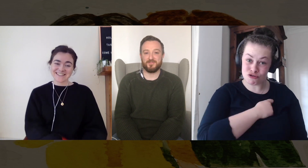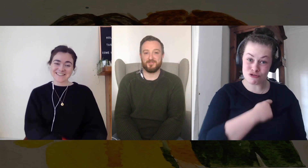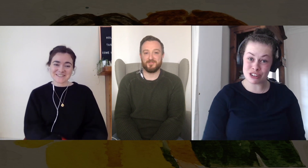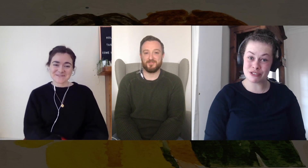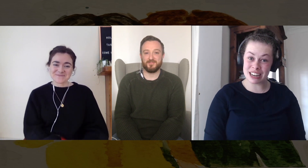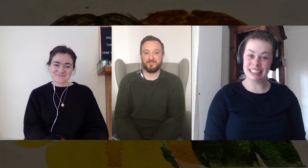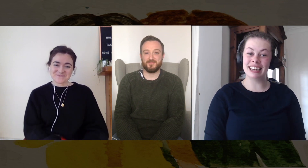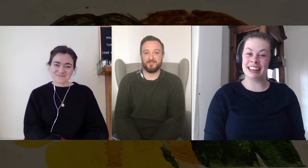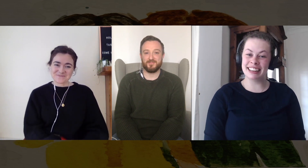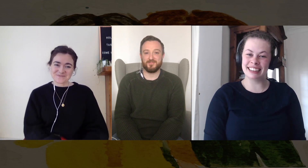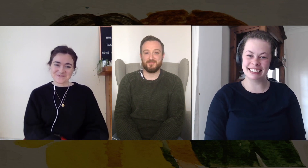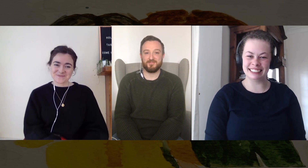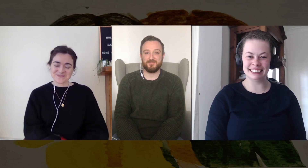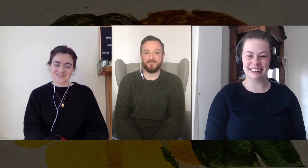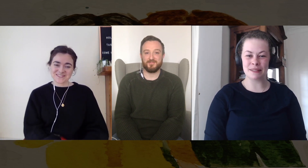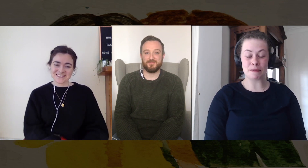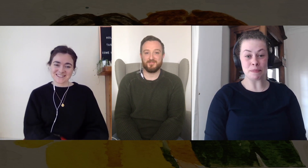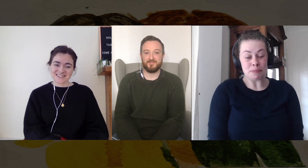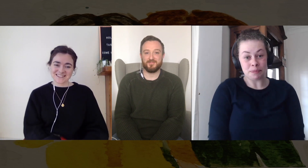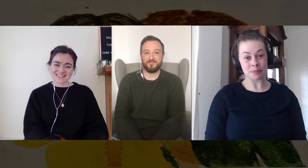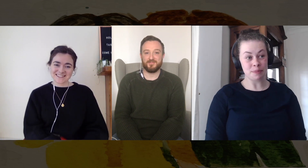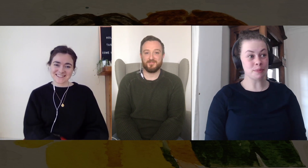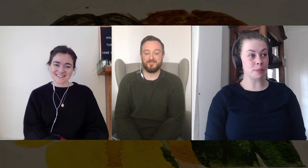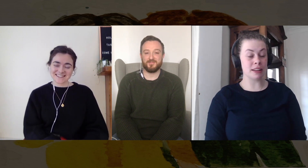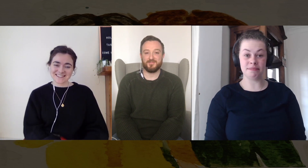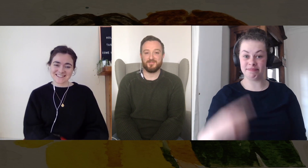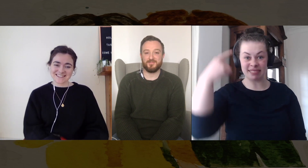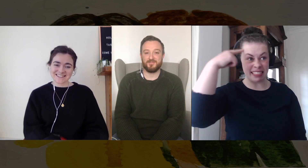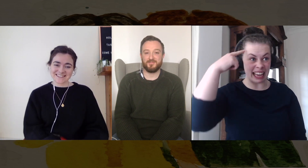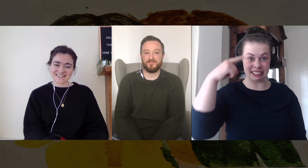do some stretches while we wait for a second.